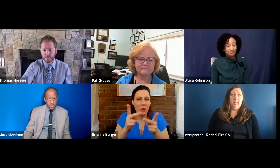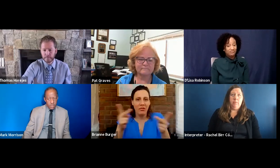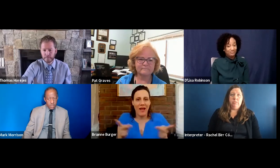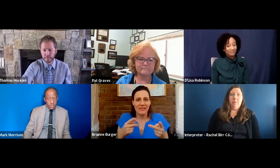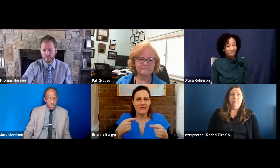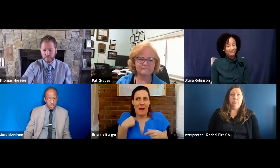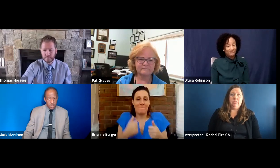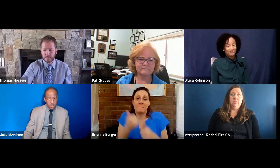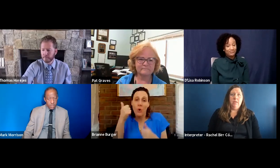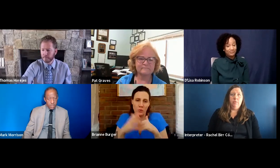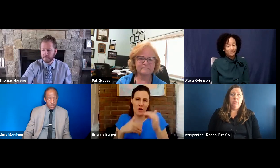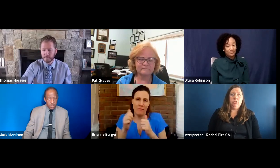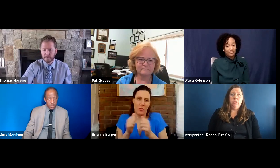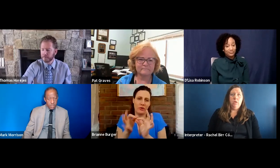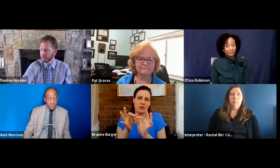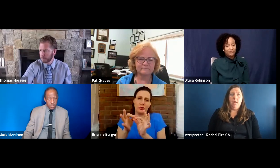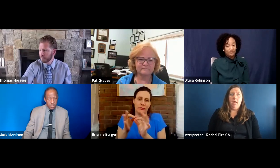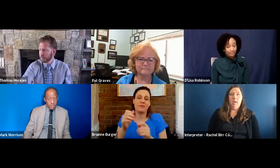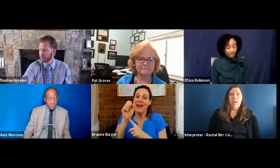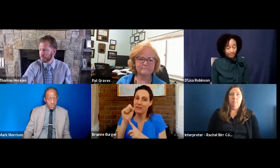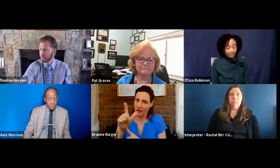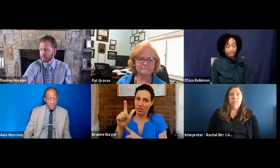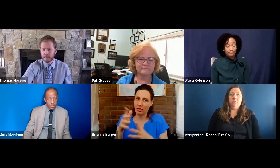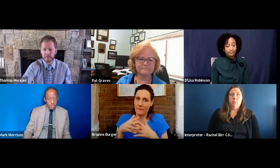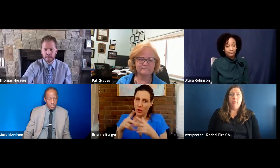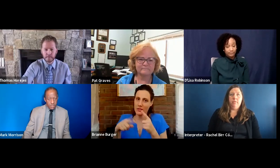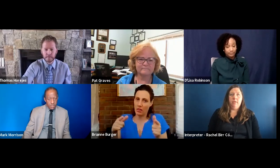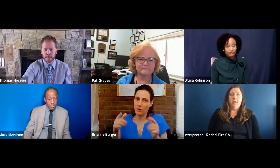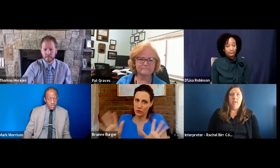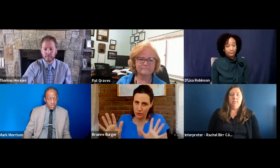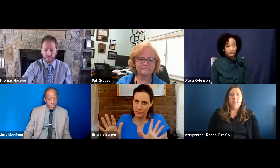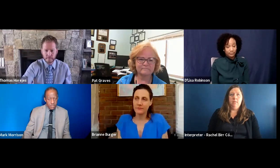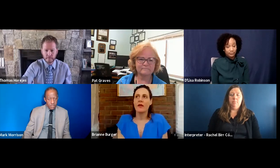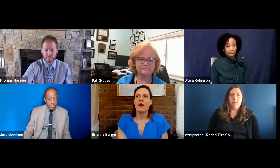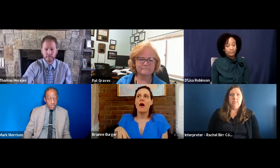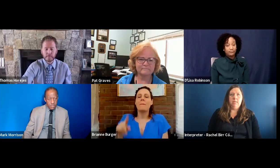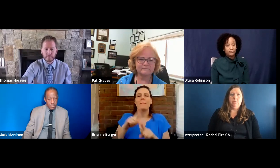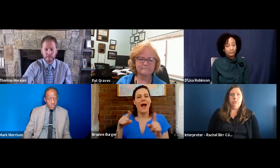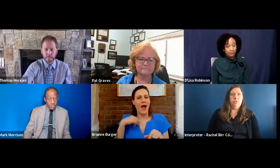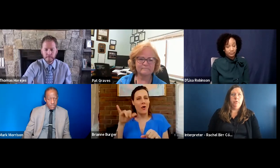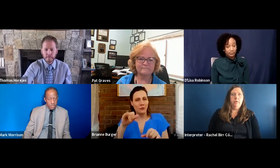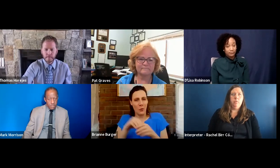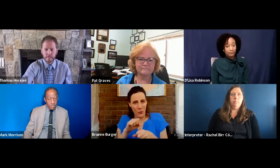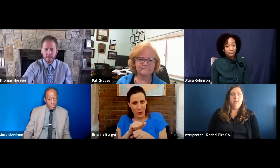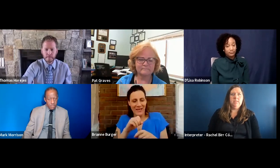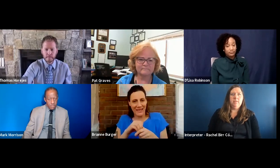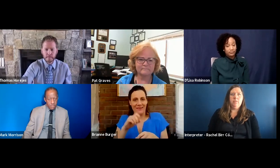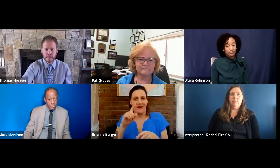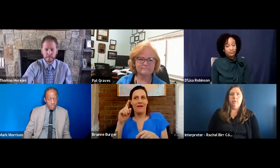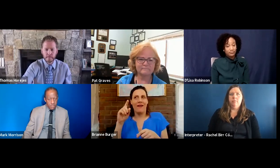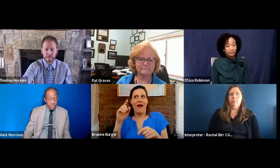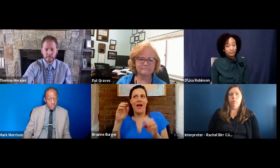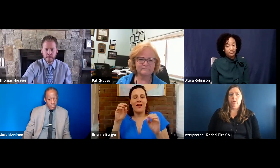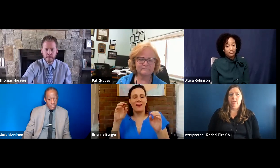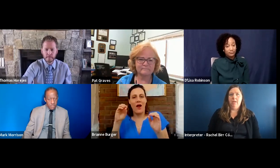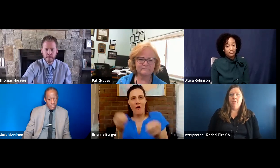American Sign Language is my first language, but I am most comfortable with an ASL, an American Sign Language interpreter in the workplace, even though I'm